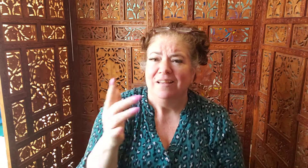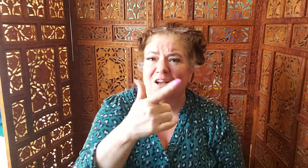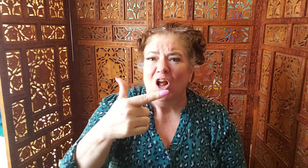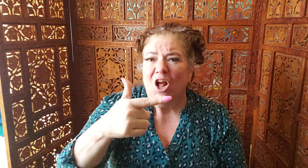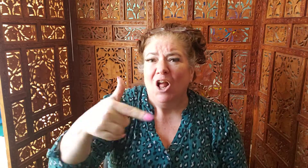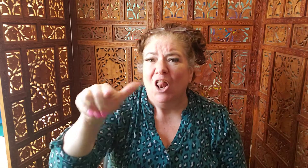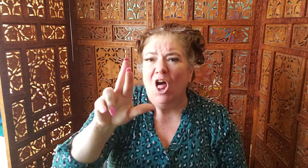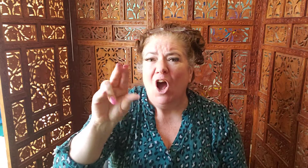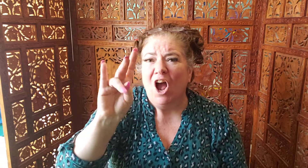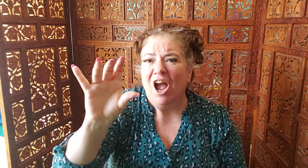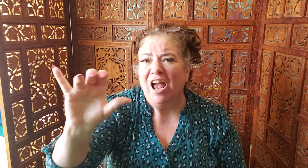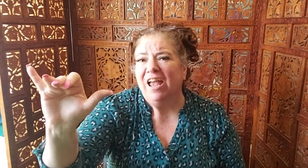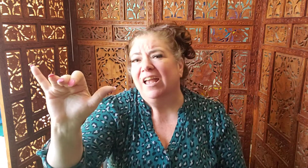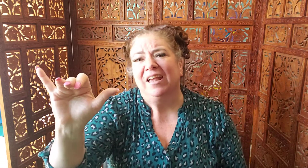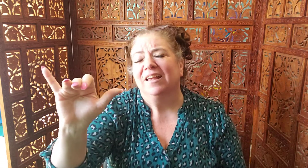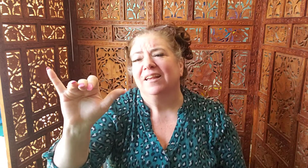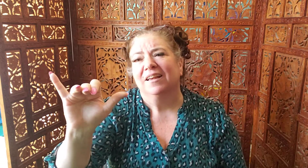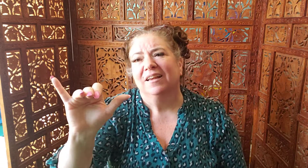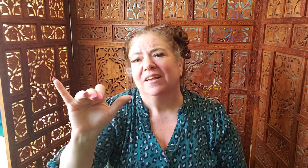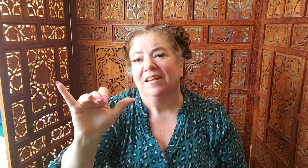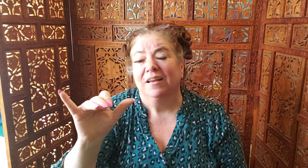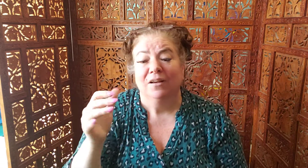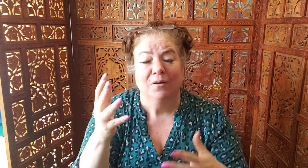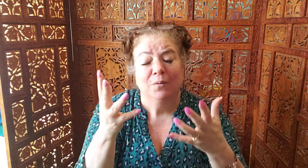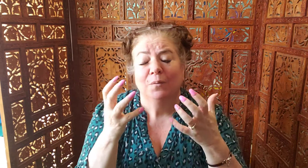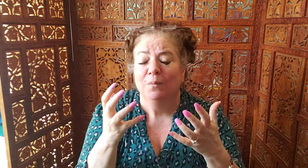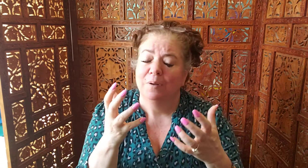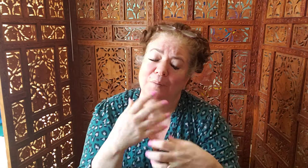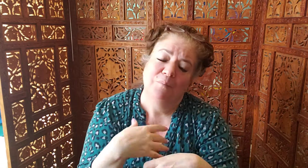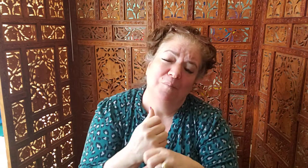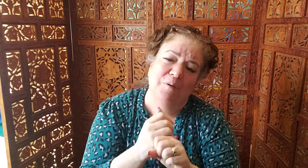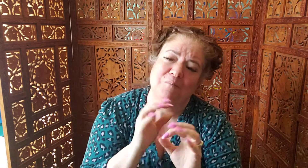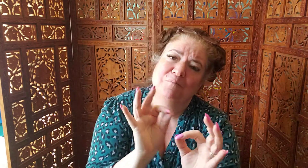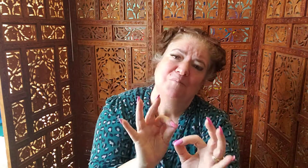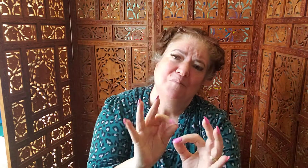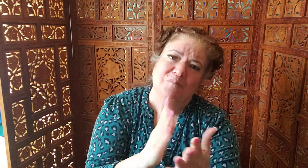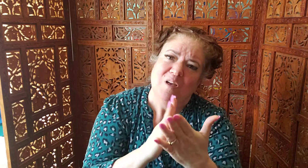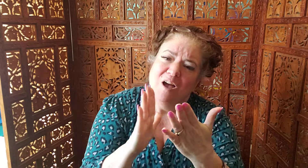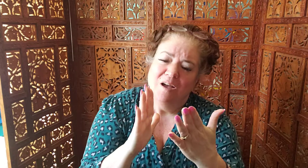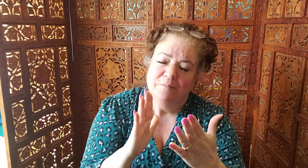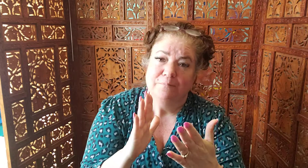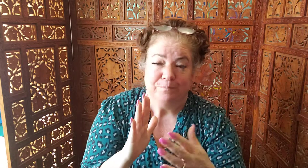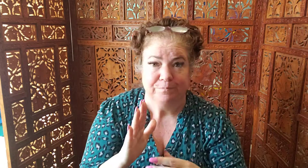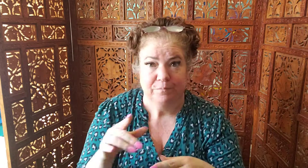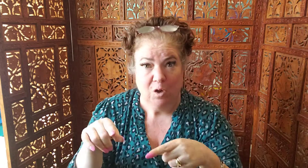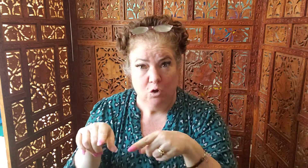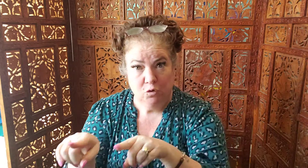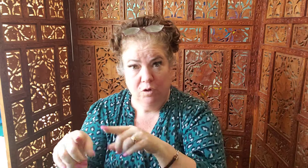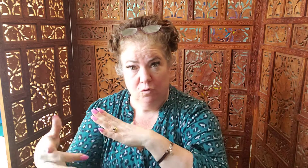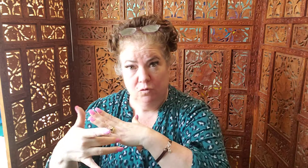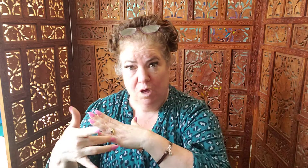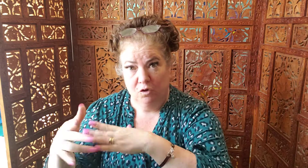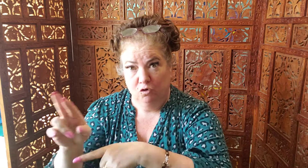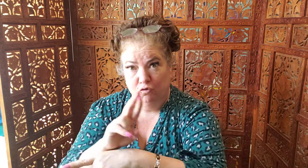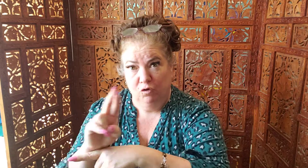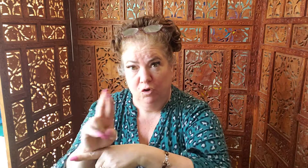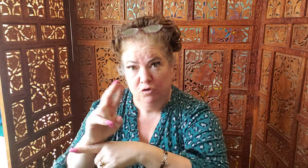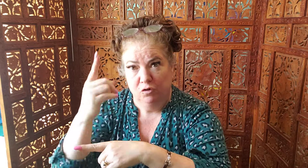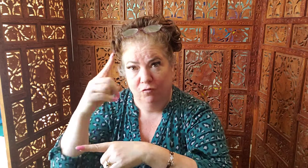One blaze of glory. During the exhausting technical rehearsals for Rent, Jonathan Larson was admitted to the hospital twice